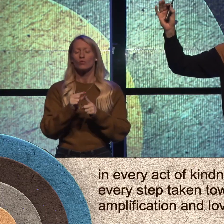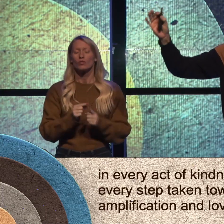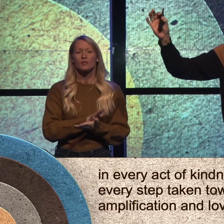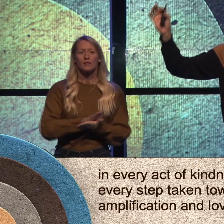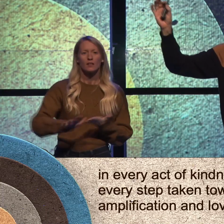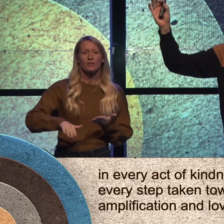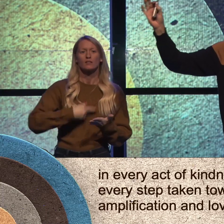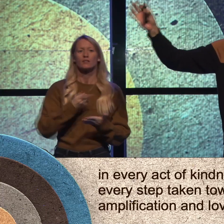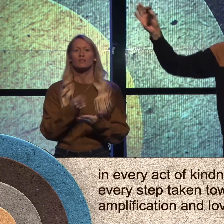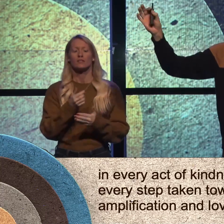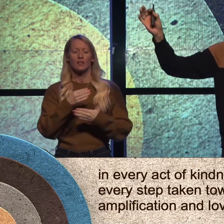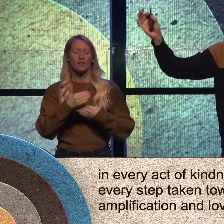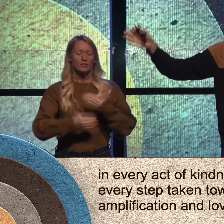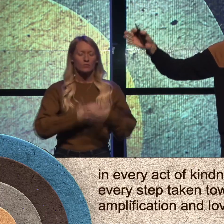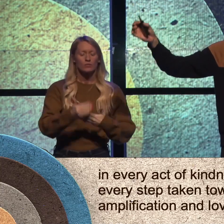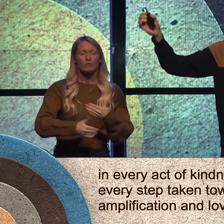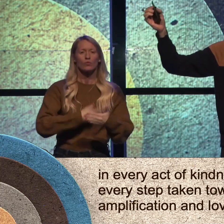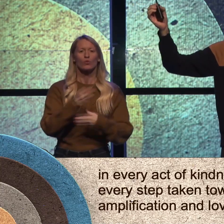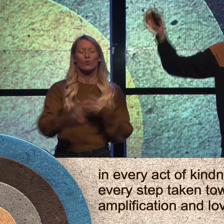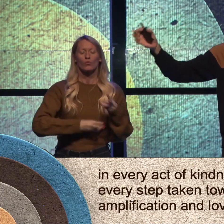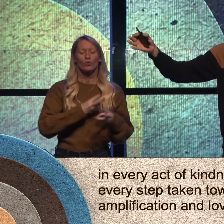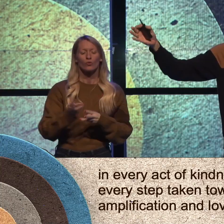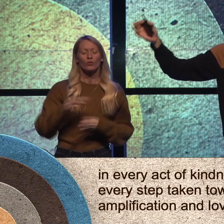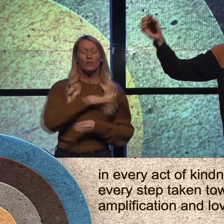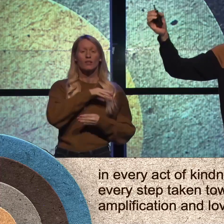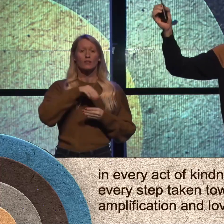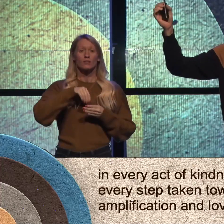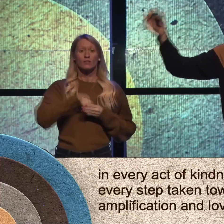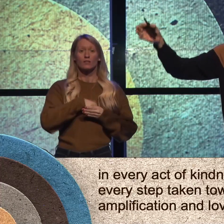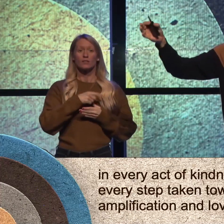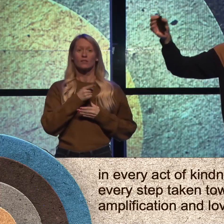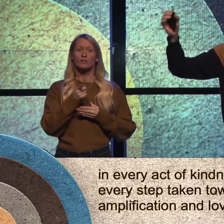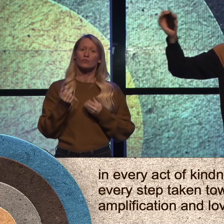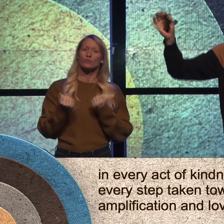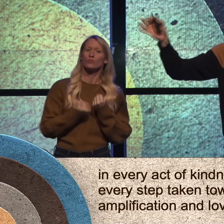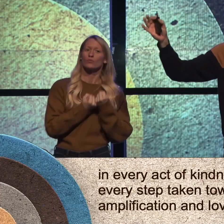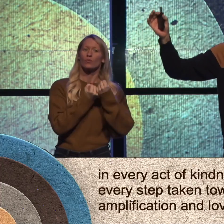step taken toward a world where inclusion is amplification and